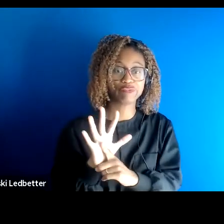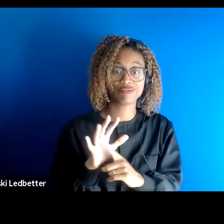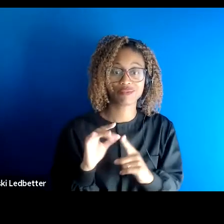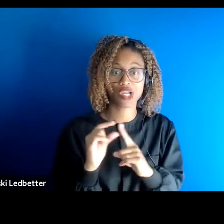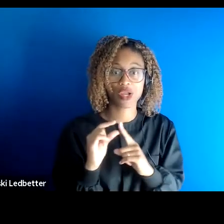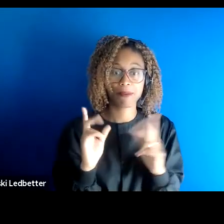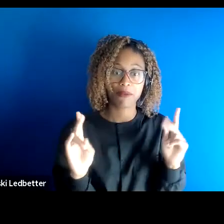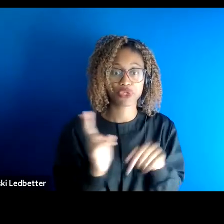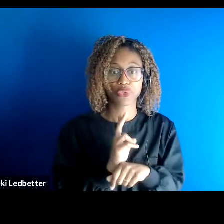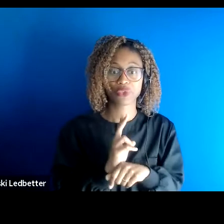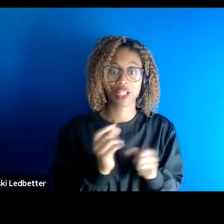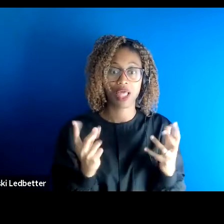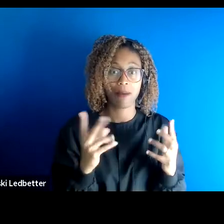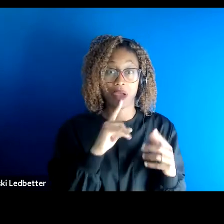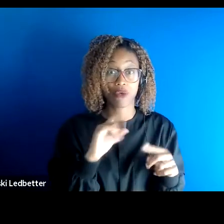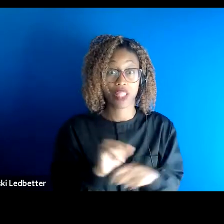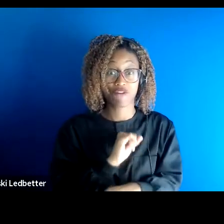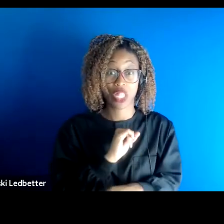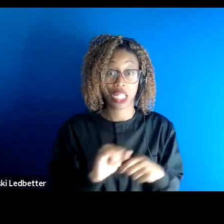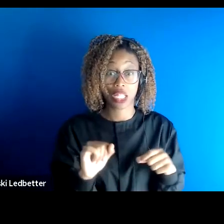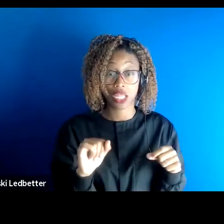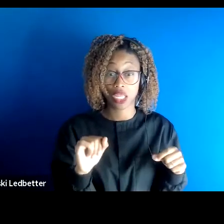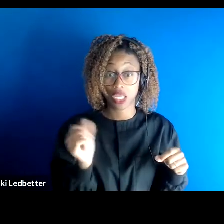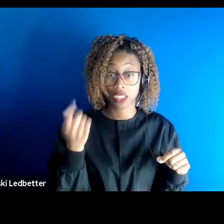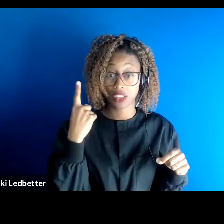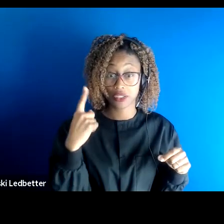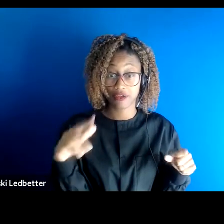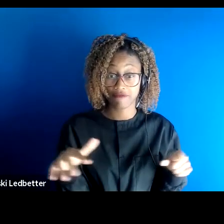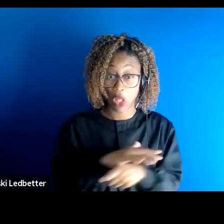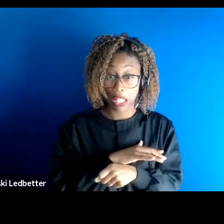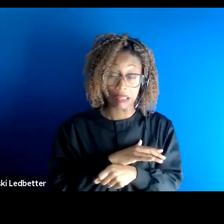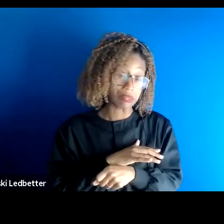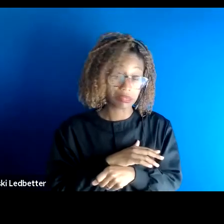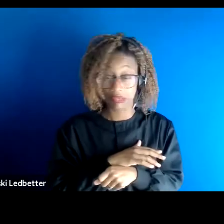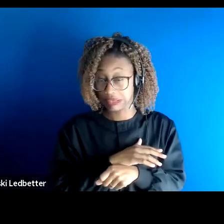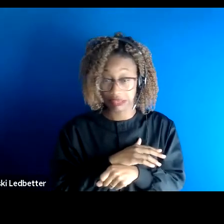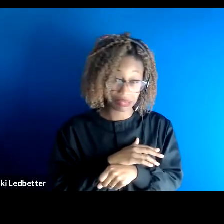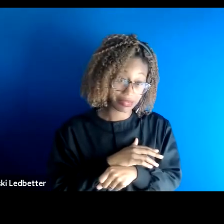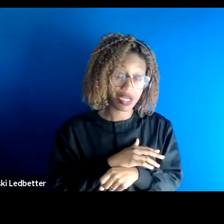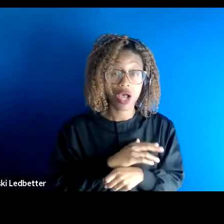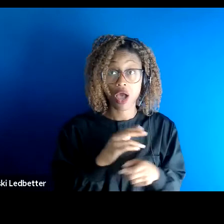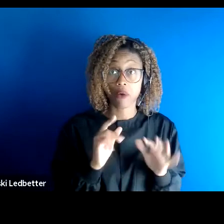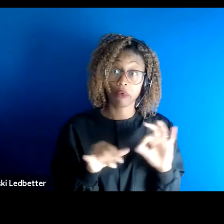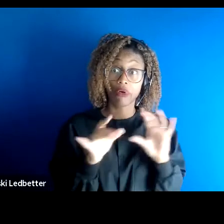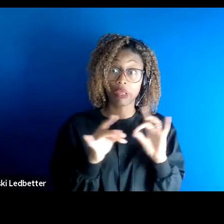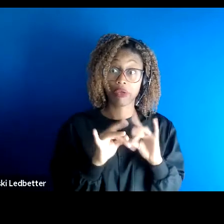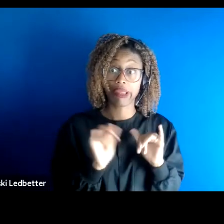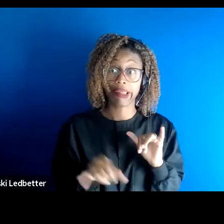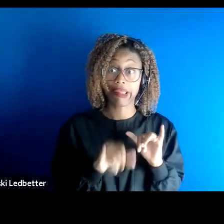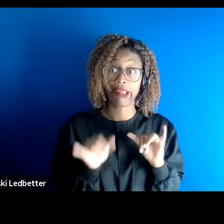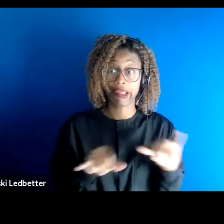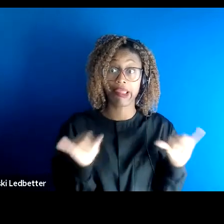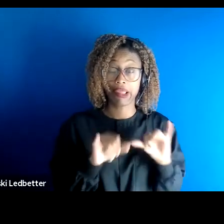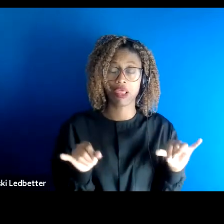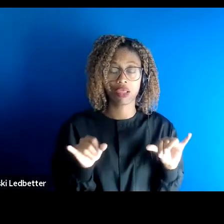people use a lot. That the difficulty with buzzwords is that you use it so often that sometimes